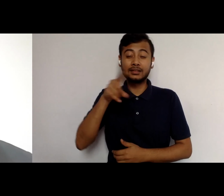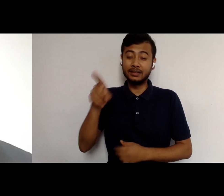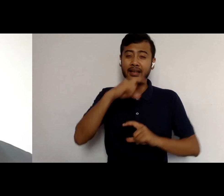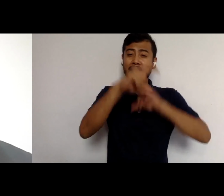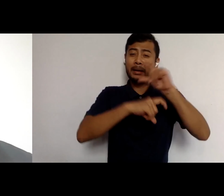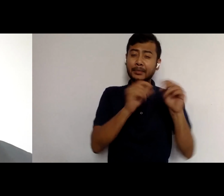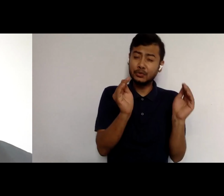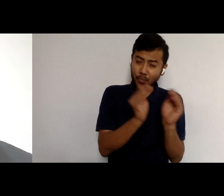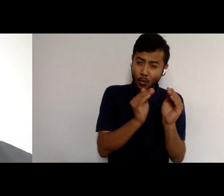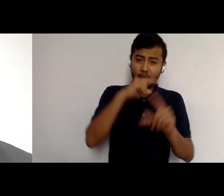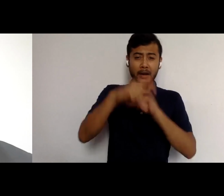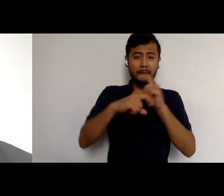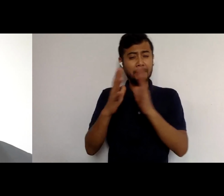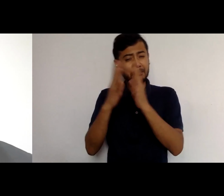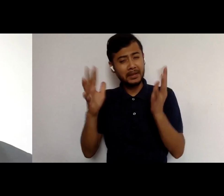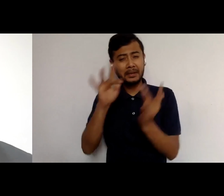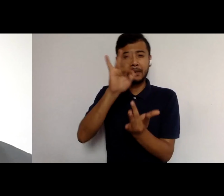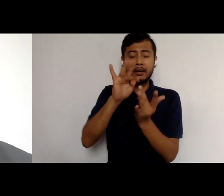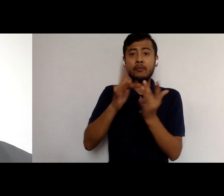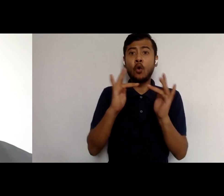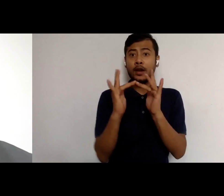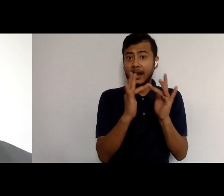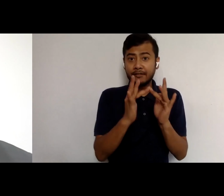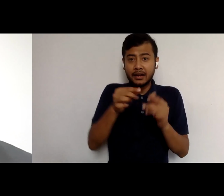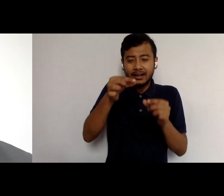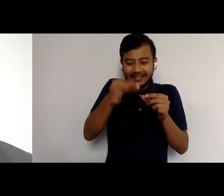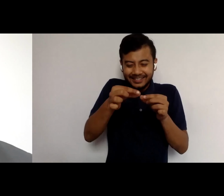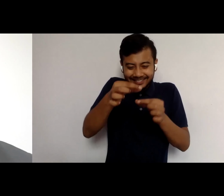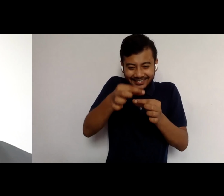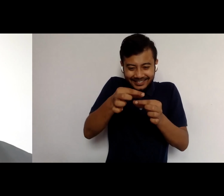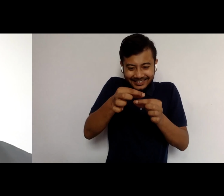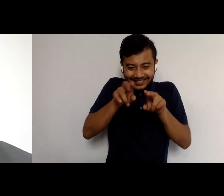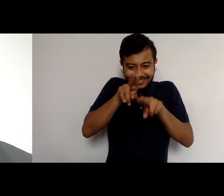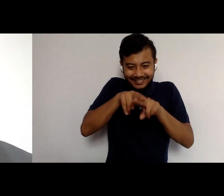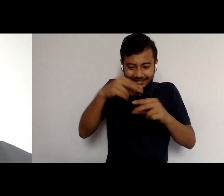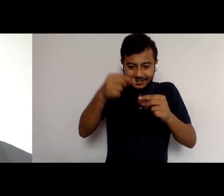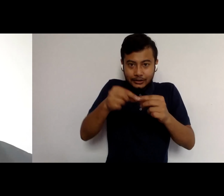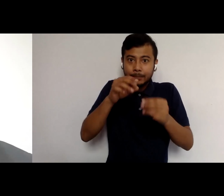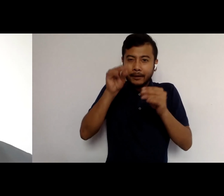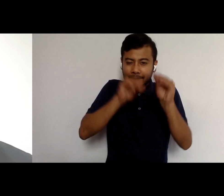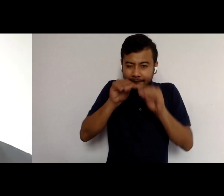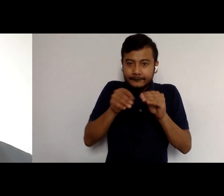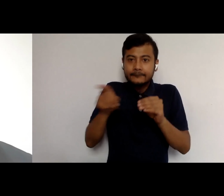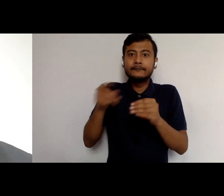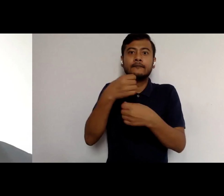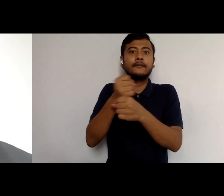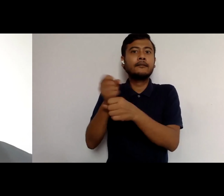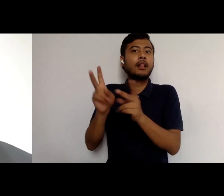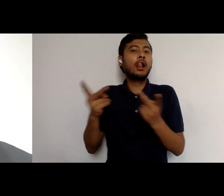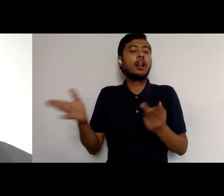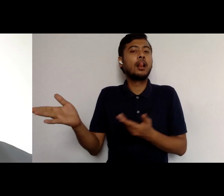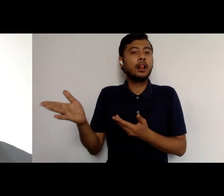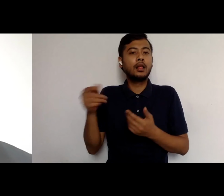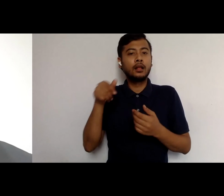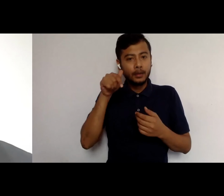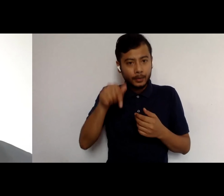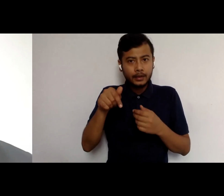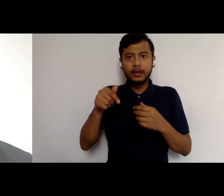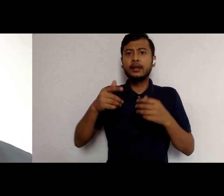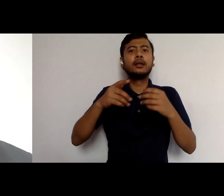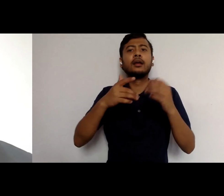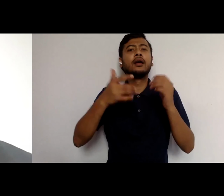in networking, chip design and IoT domains. He and his team have been working closely with major wireless telecom equipment manufacturers